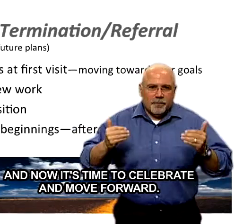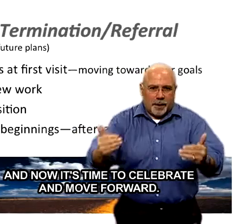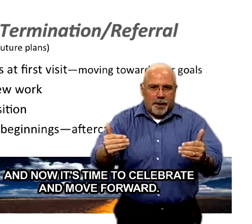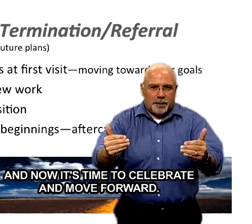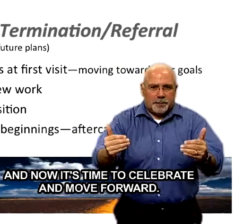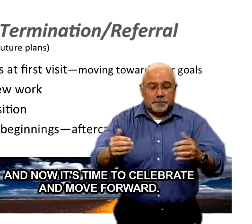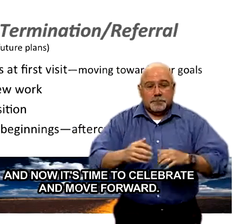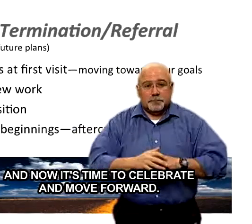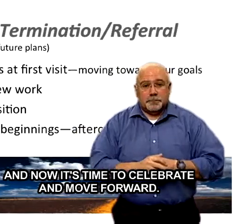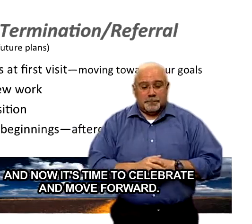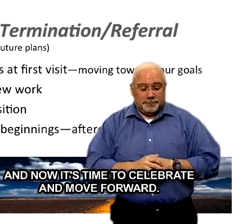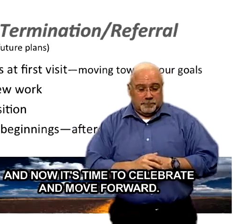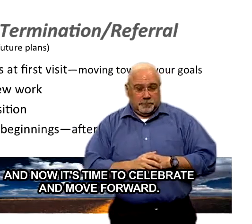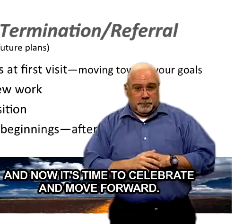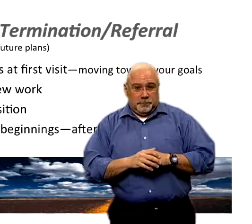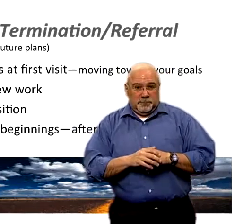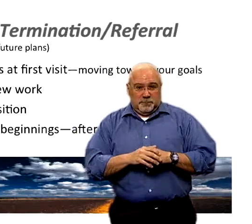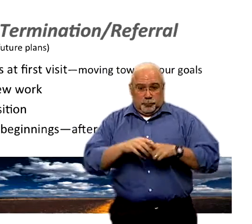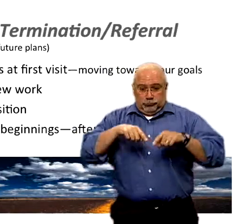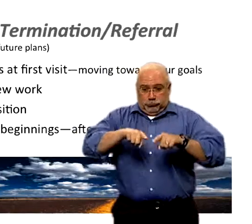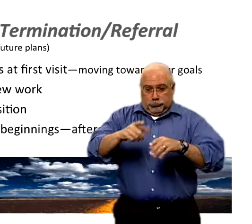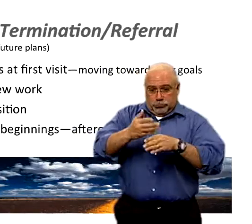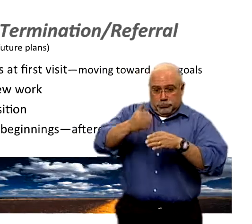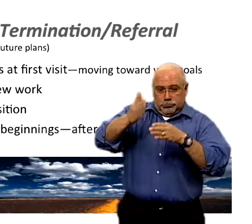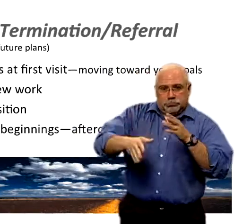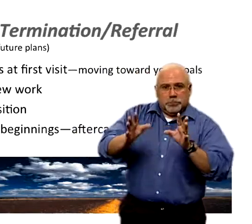move forward.